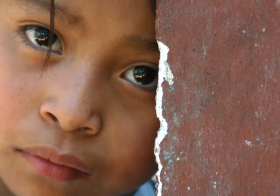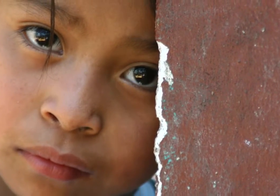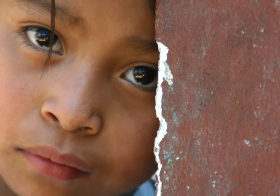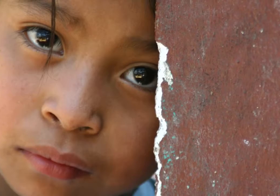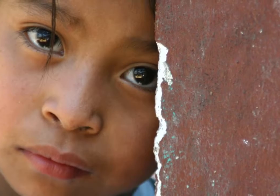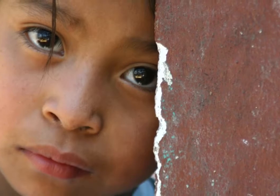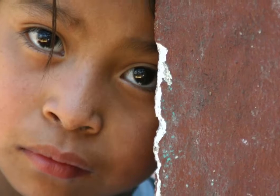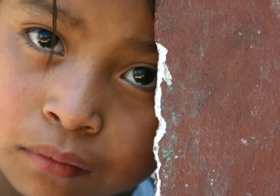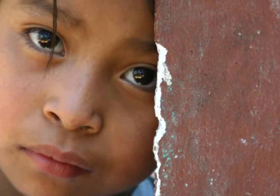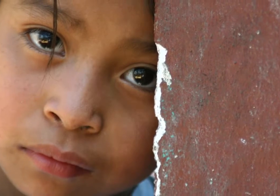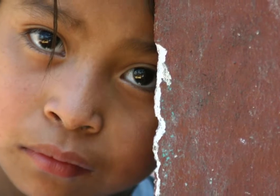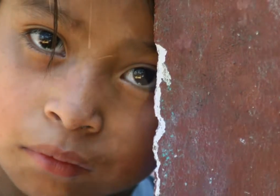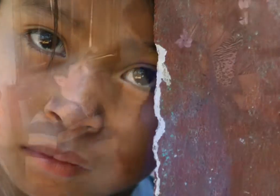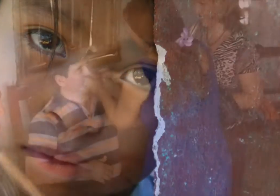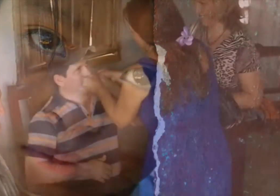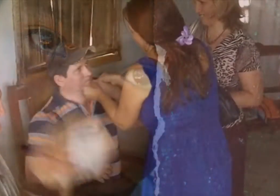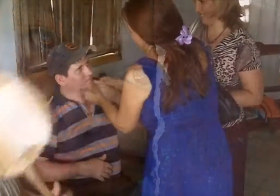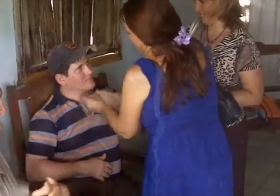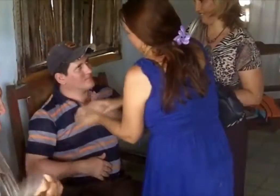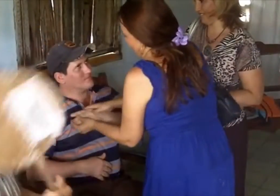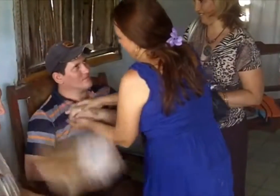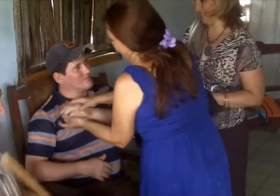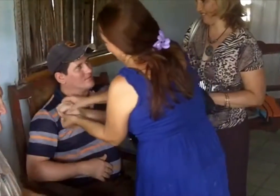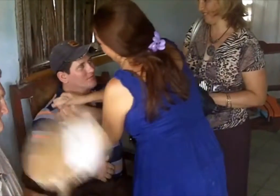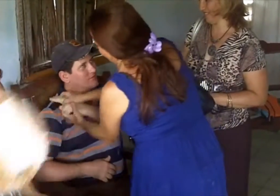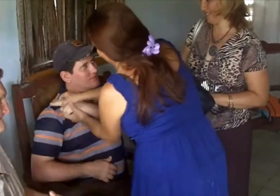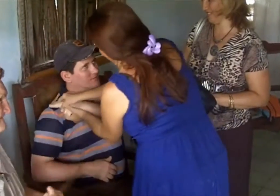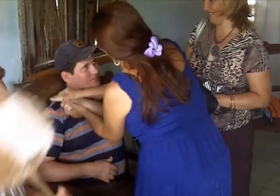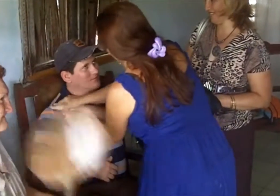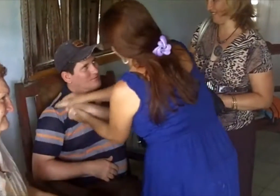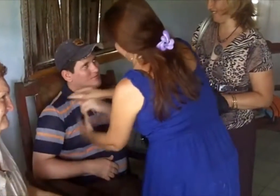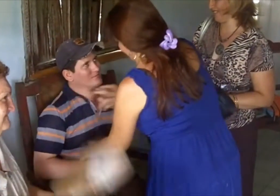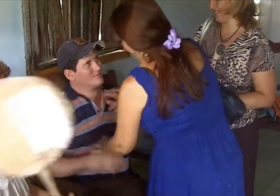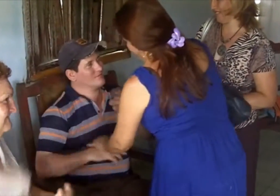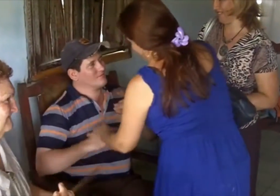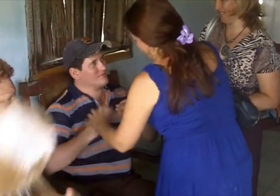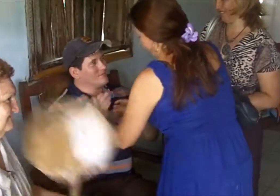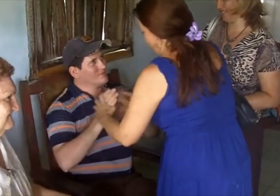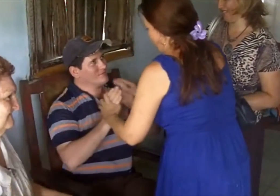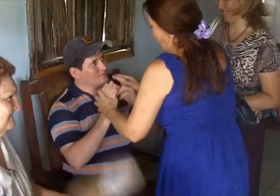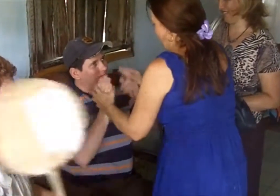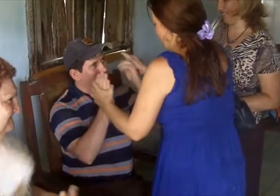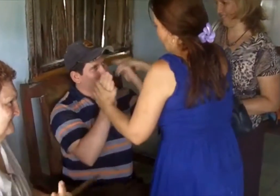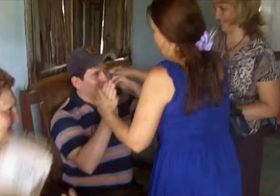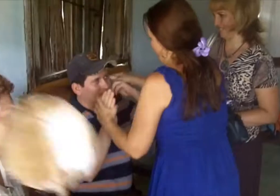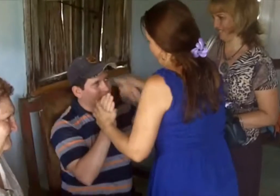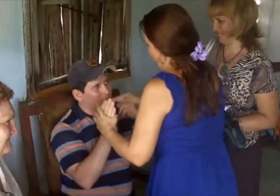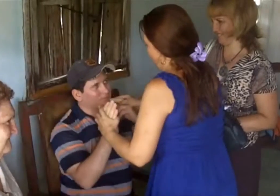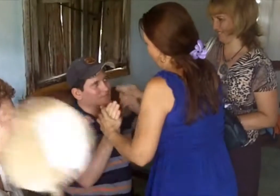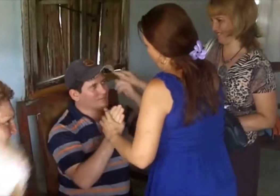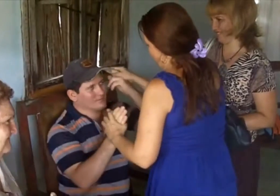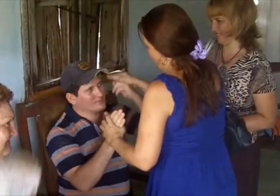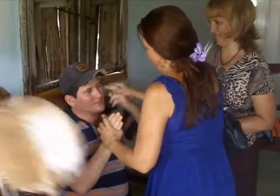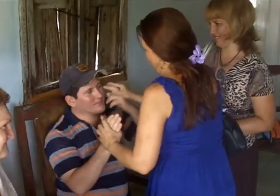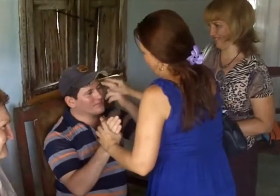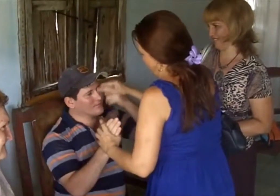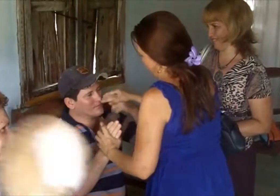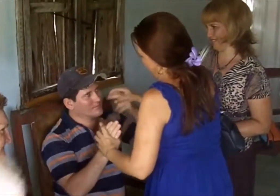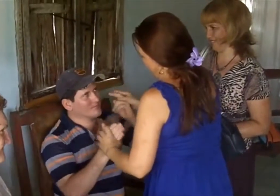villages. Most importantly, it is impossible for them to hear of the love of Jesus Christ. At ICCD, we